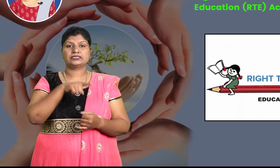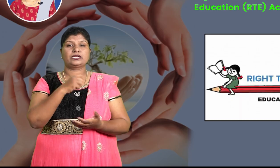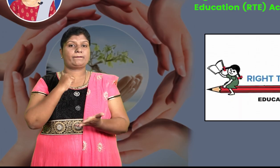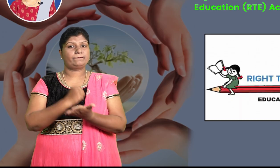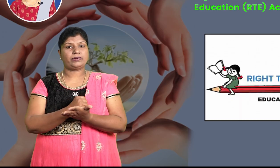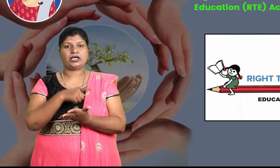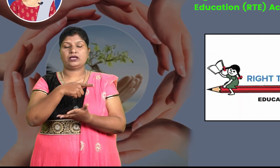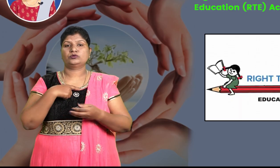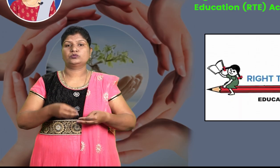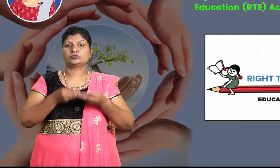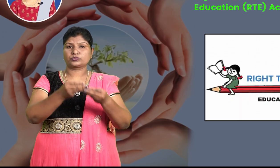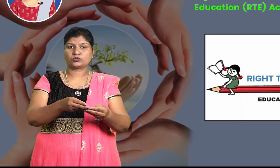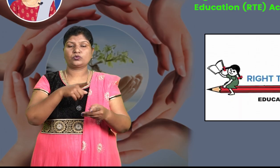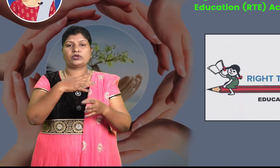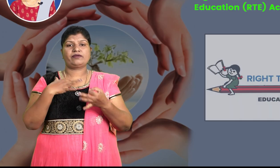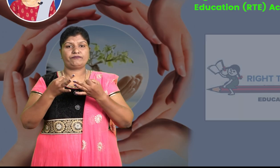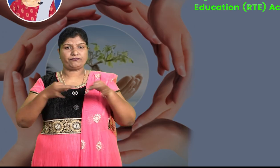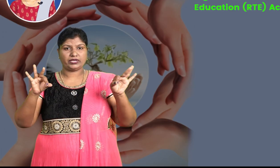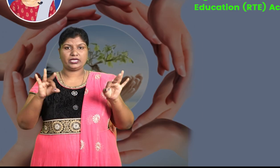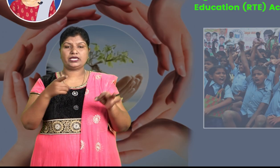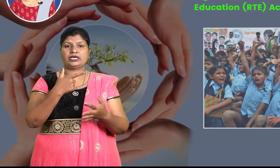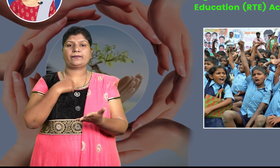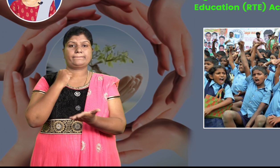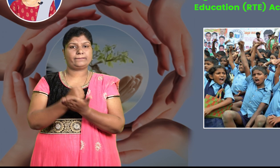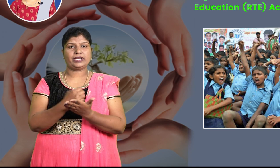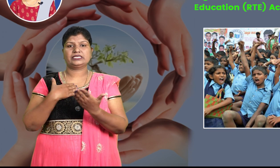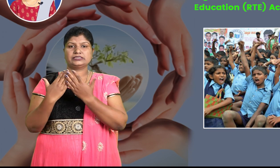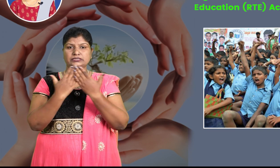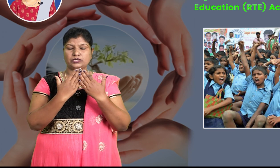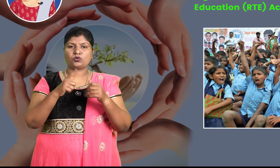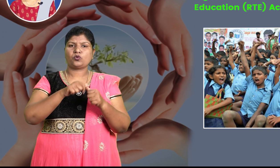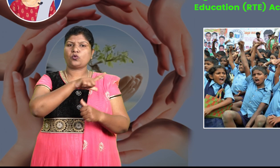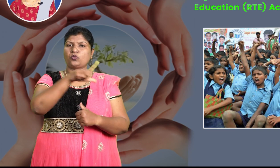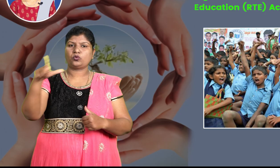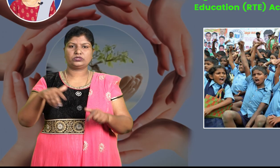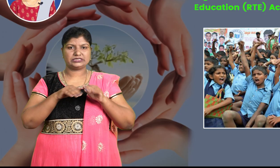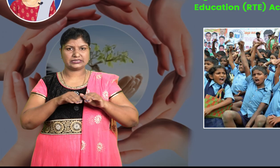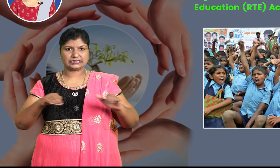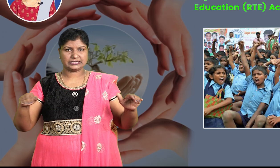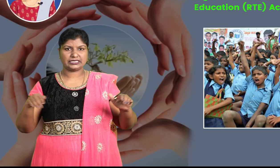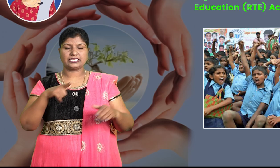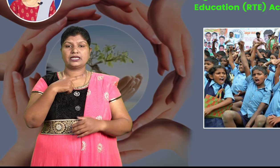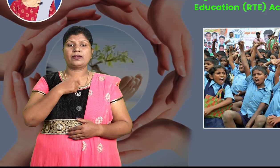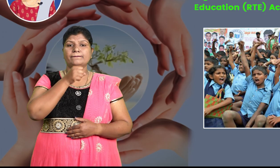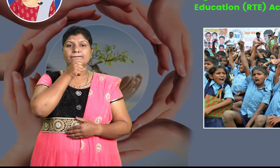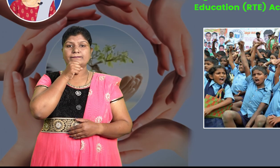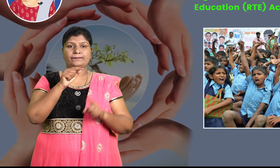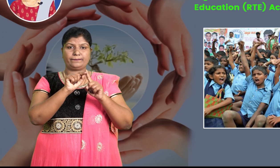and compulsory education to all children between the age group